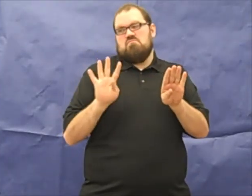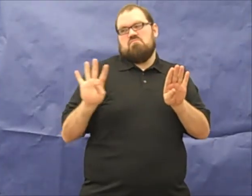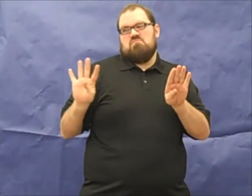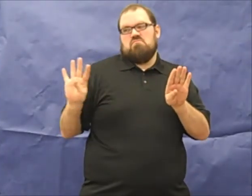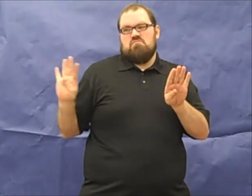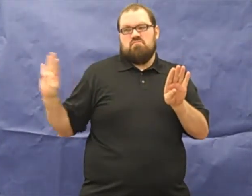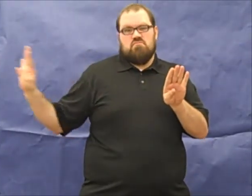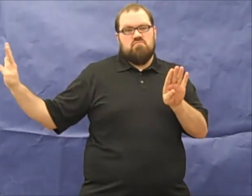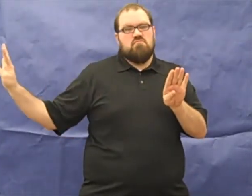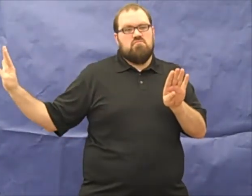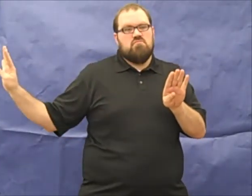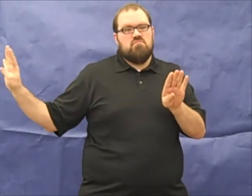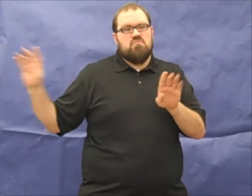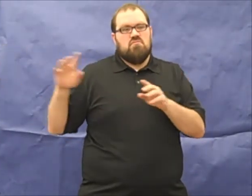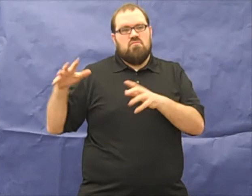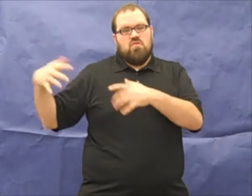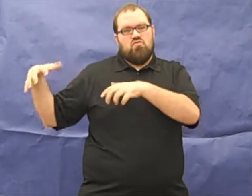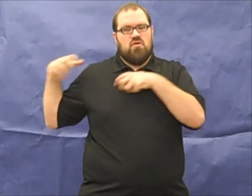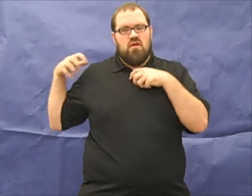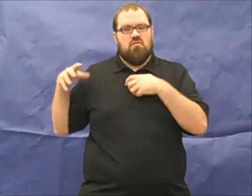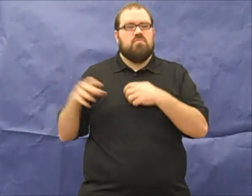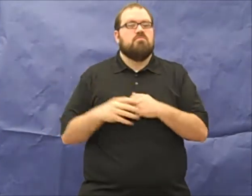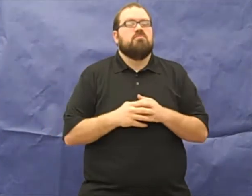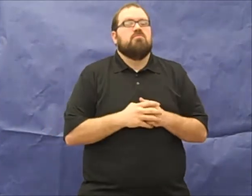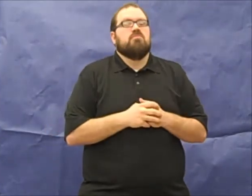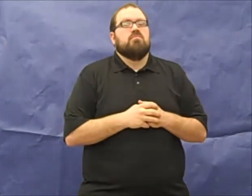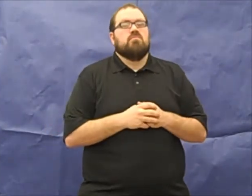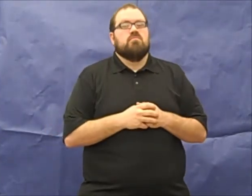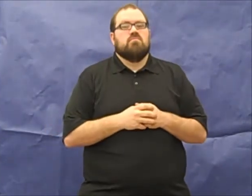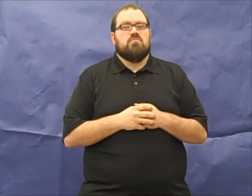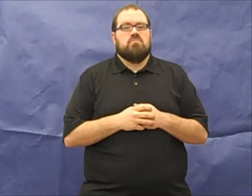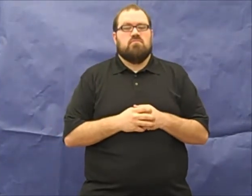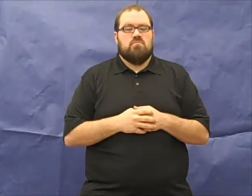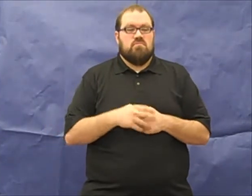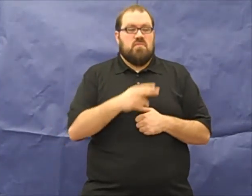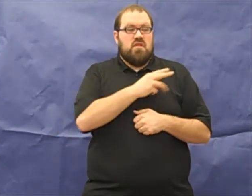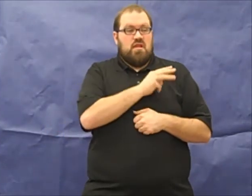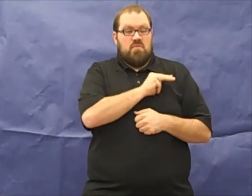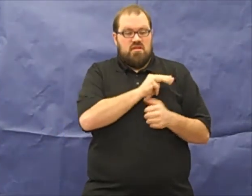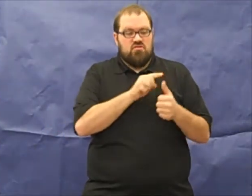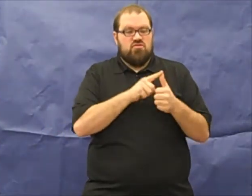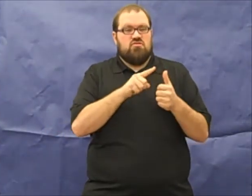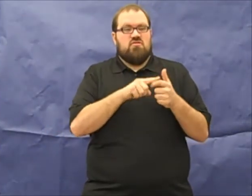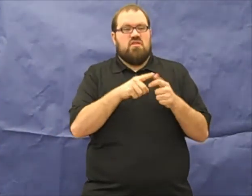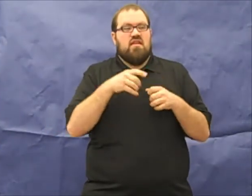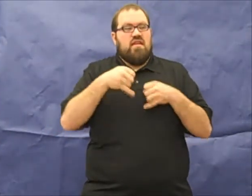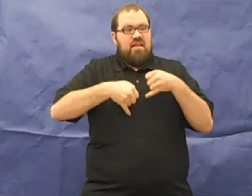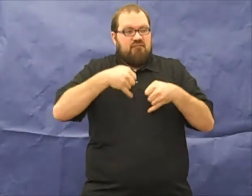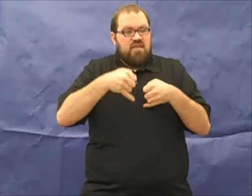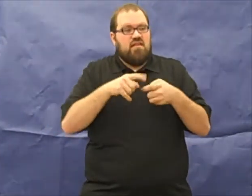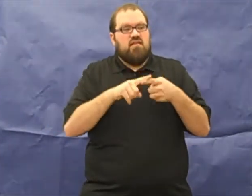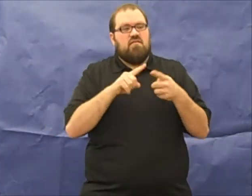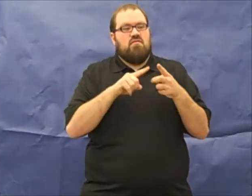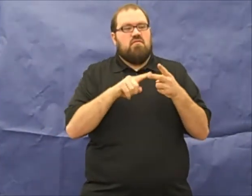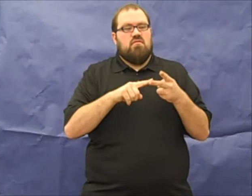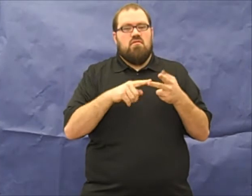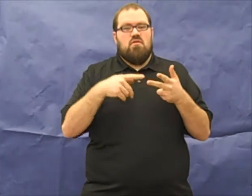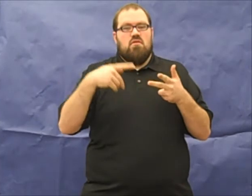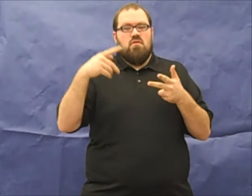back towards the crowd. Hamish, Effie, Portia, and Cinna